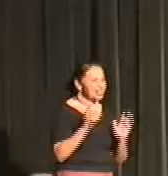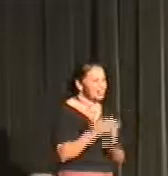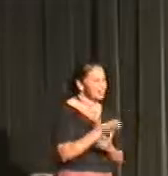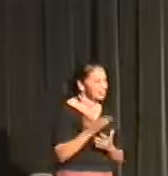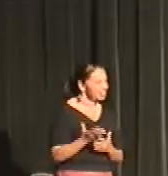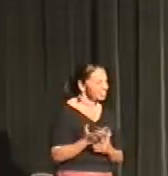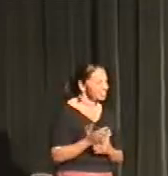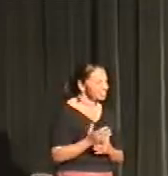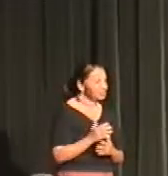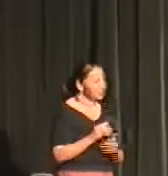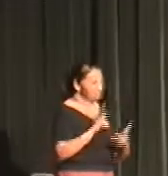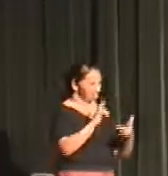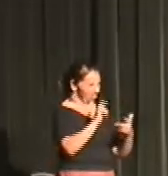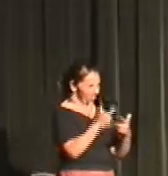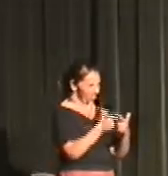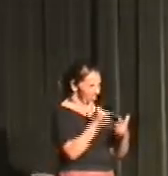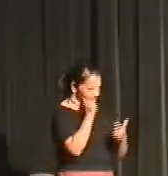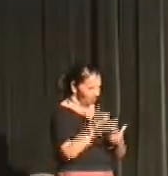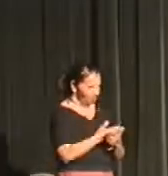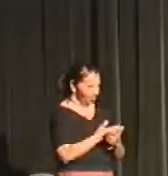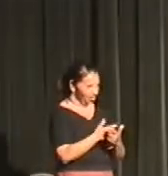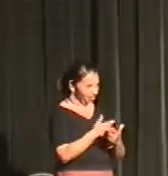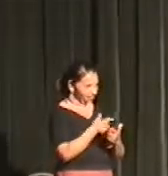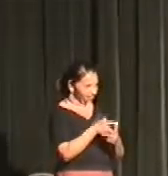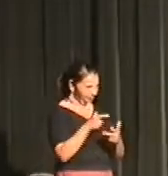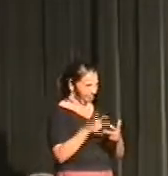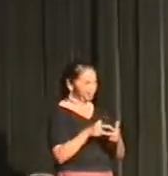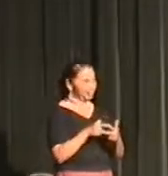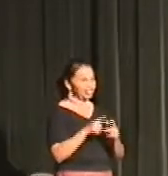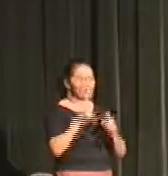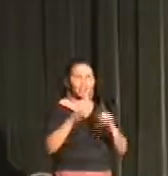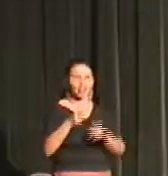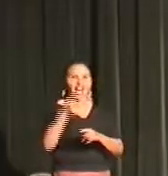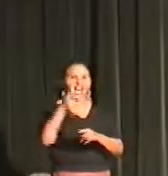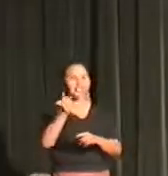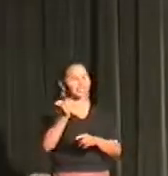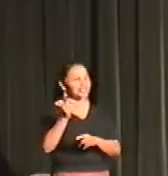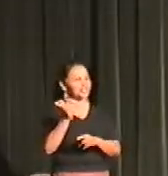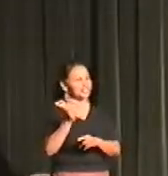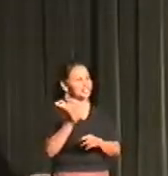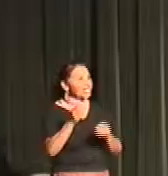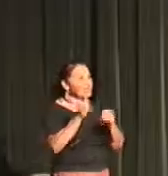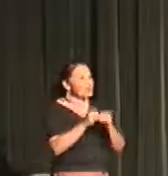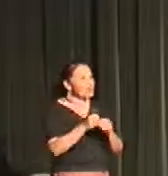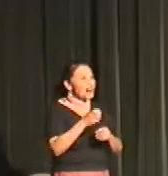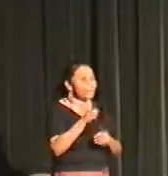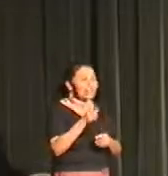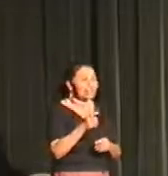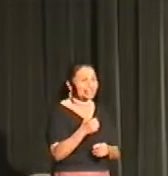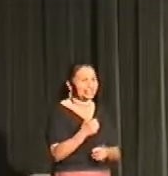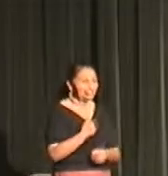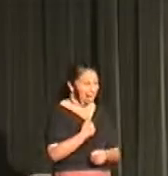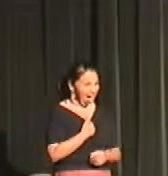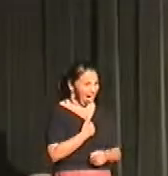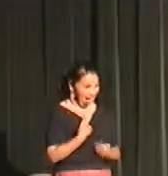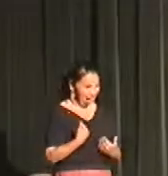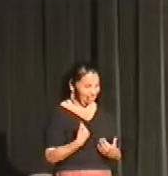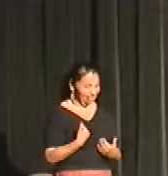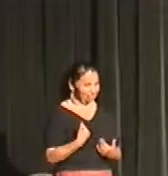amazing thing. You know, my second daughter, both my two daughters are going to high school. You know, that's more education than I did. You